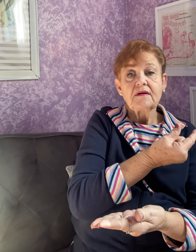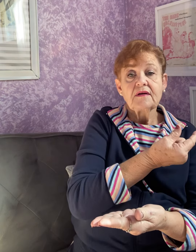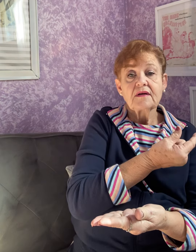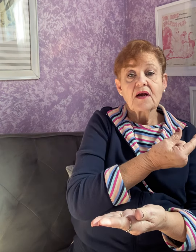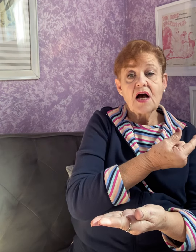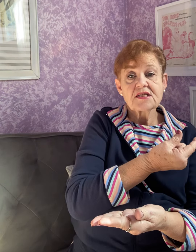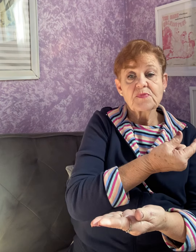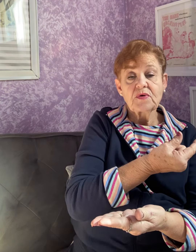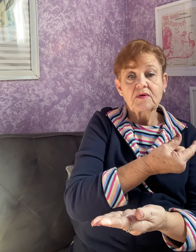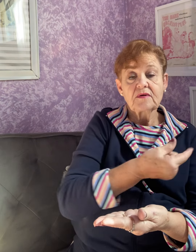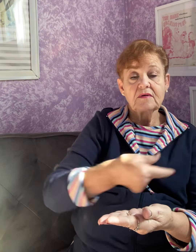Gospel.